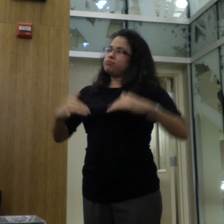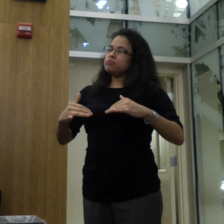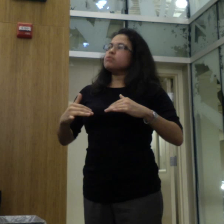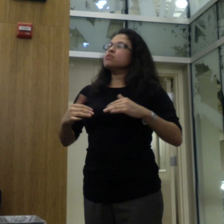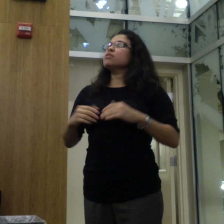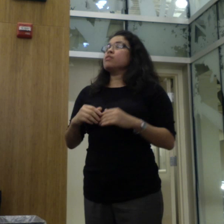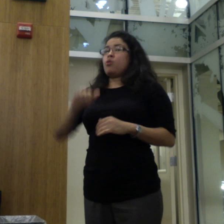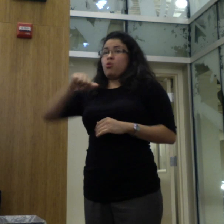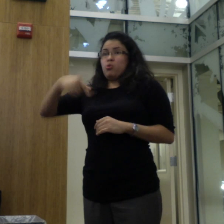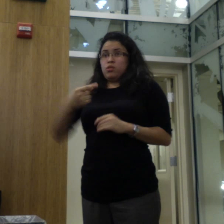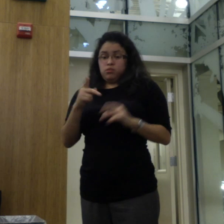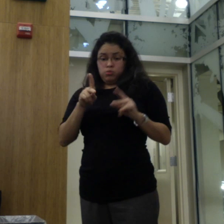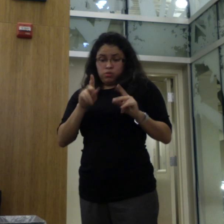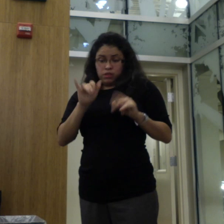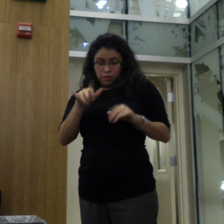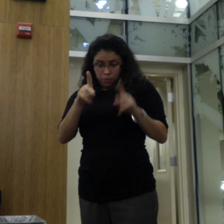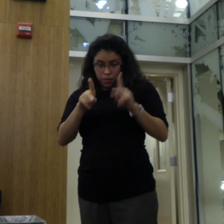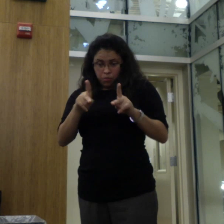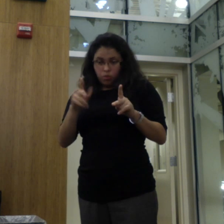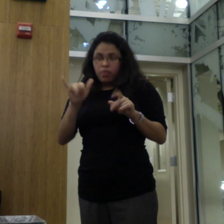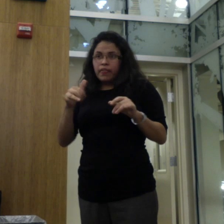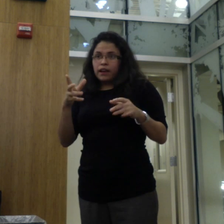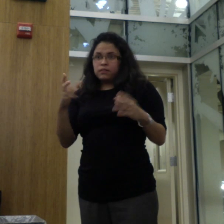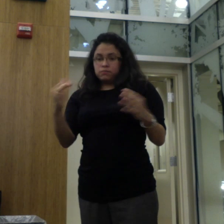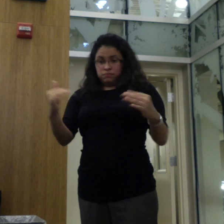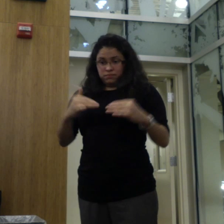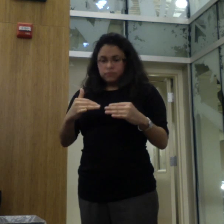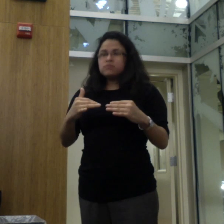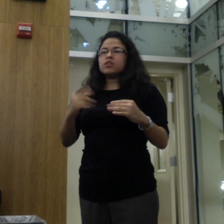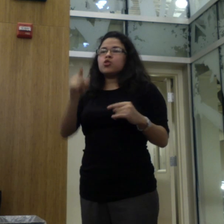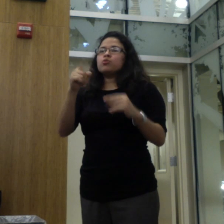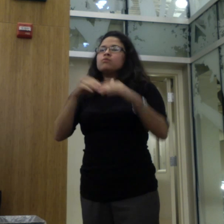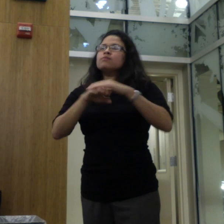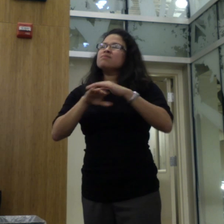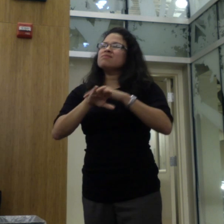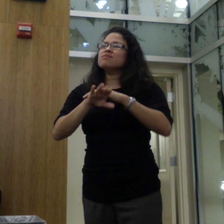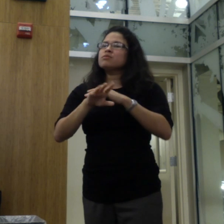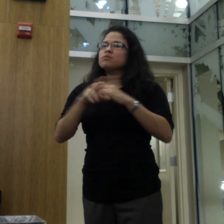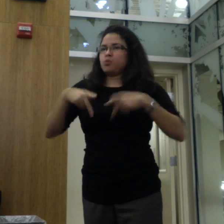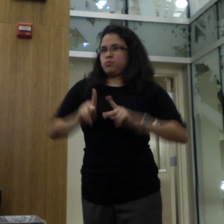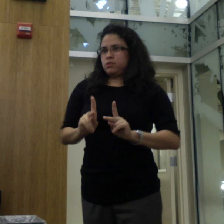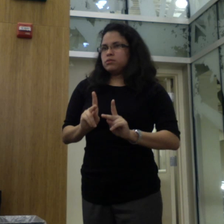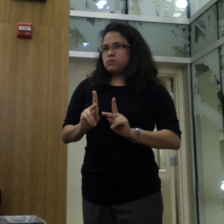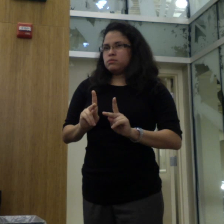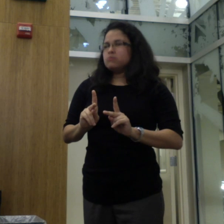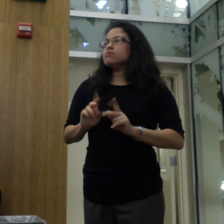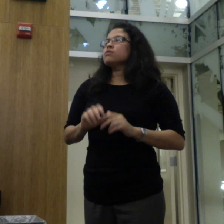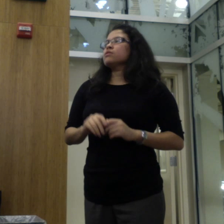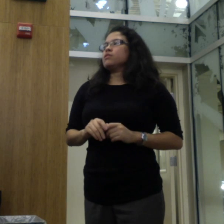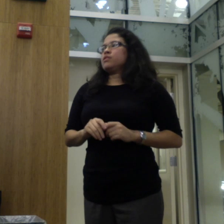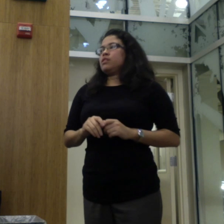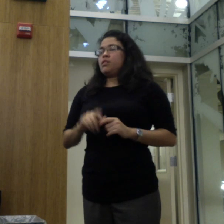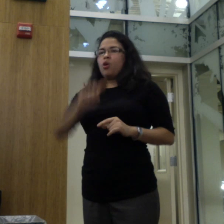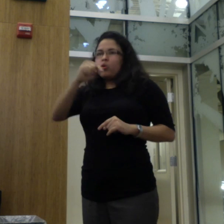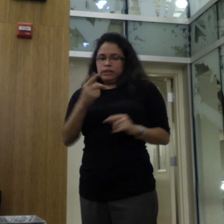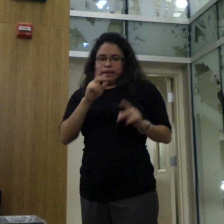those folks that have been granted access, let's put it that way, are the ones that are coming